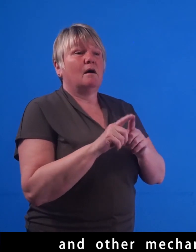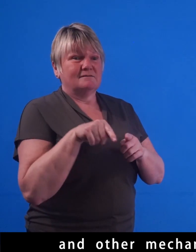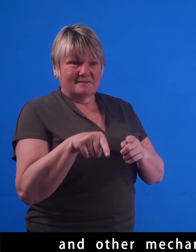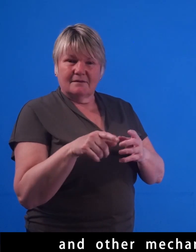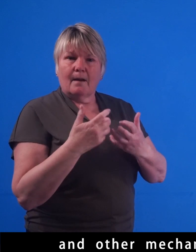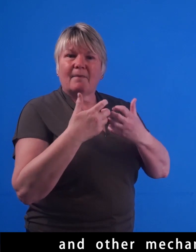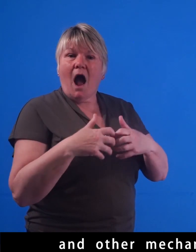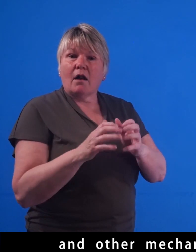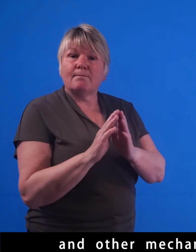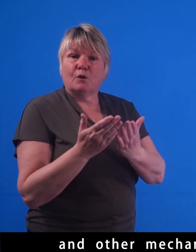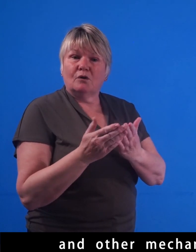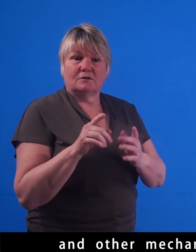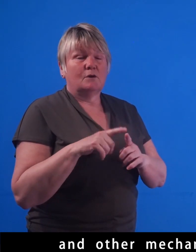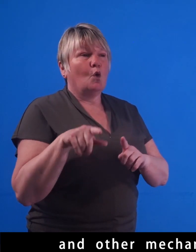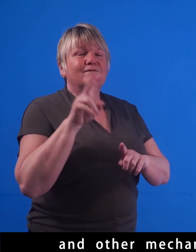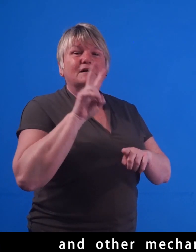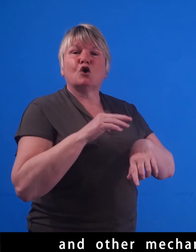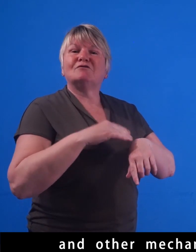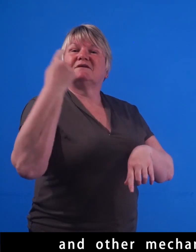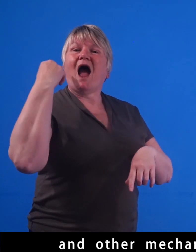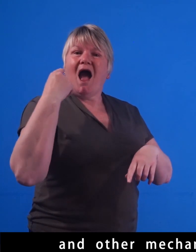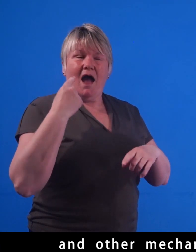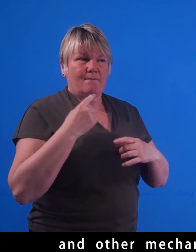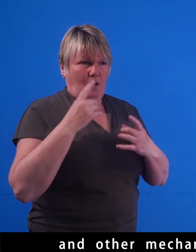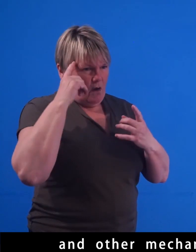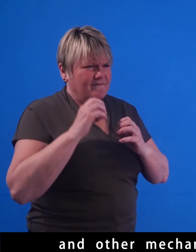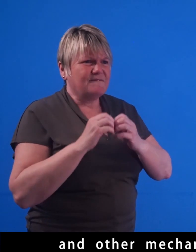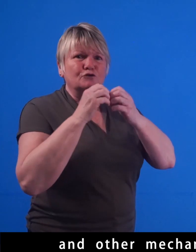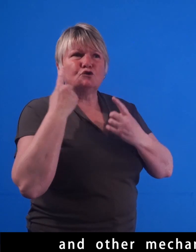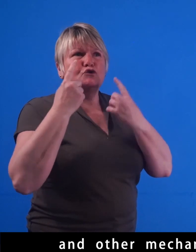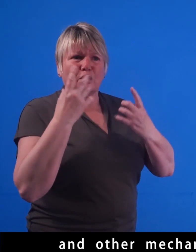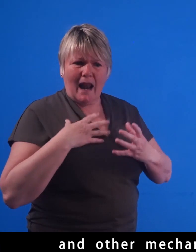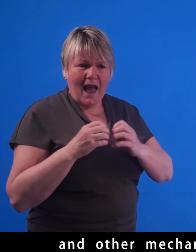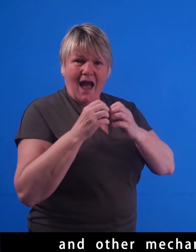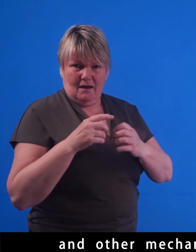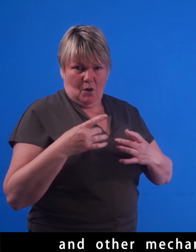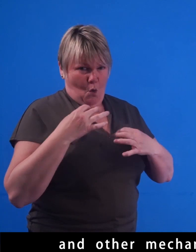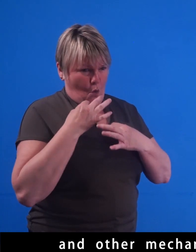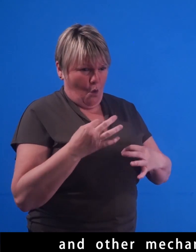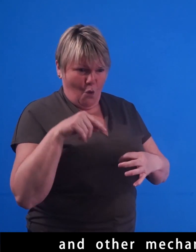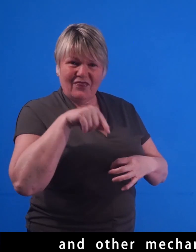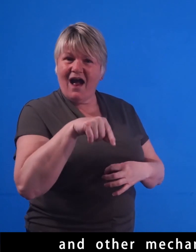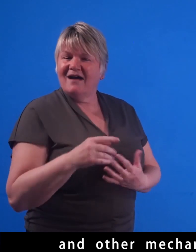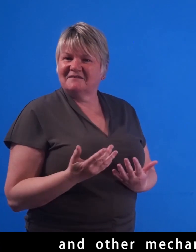and pop-up and other mechanical books, which appealed very much to the Victorian interest in invention.